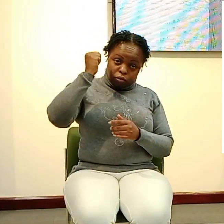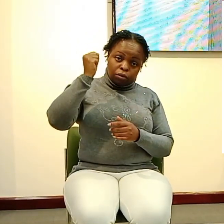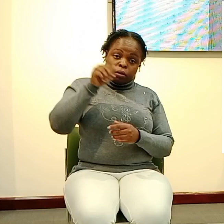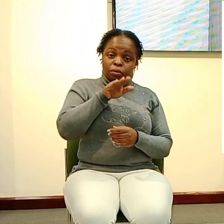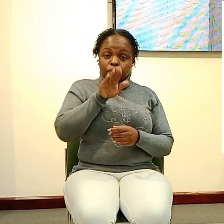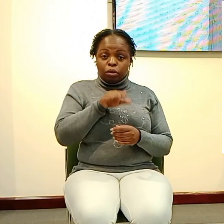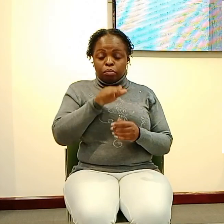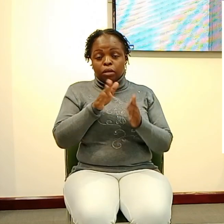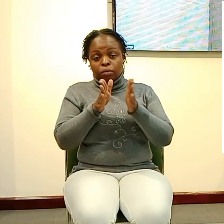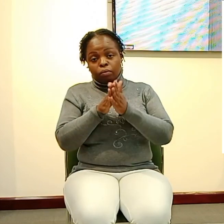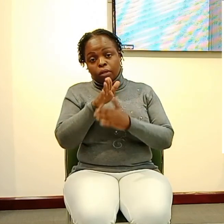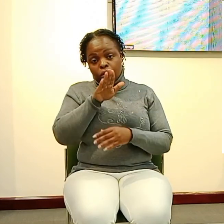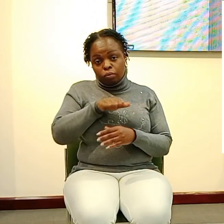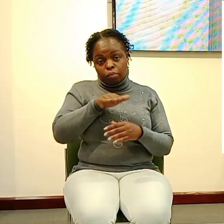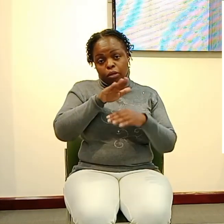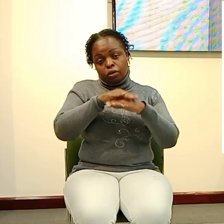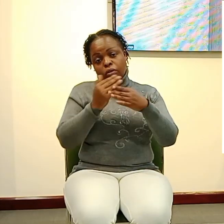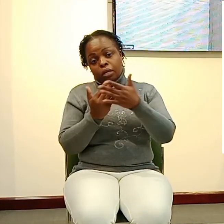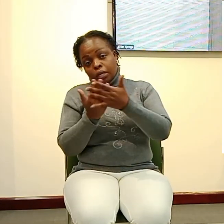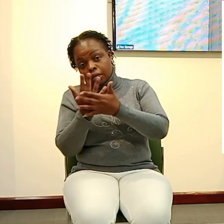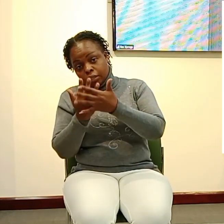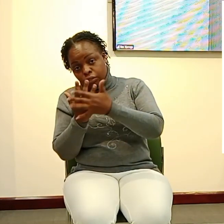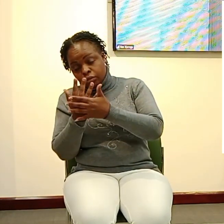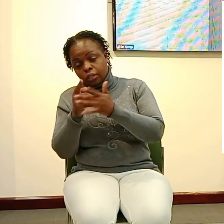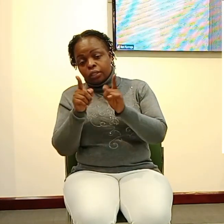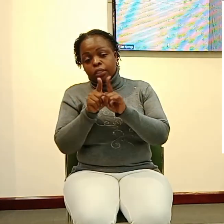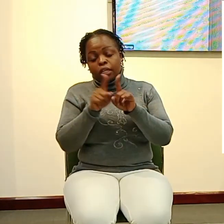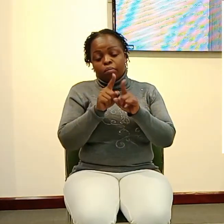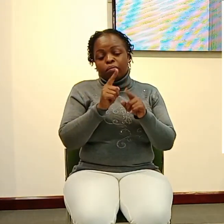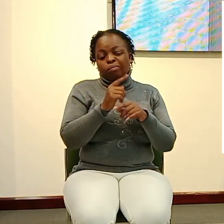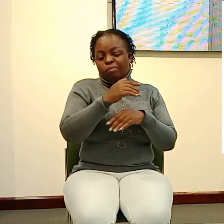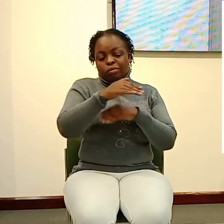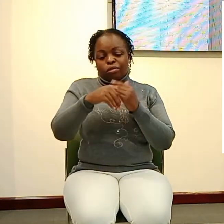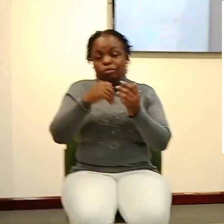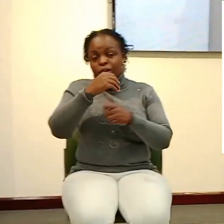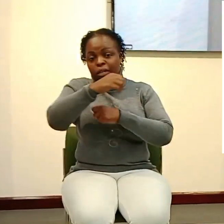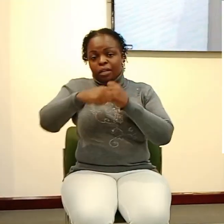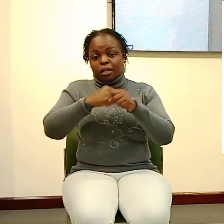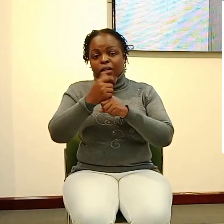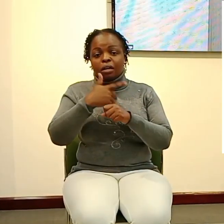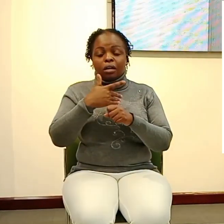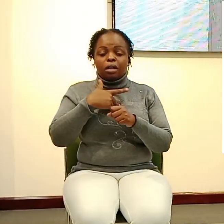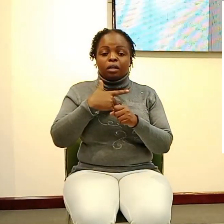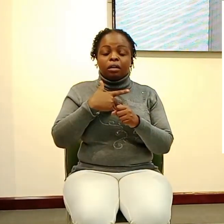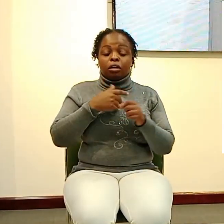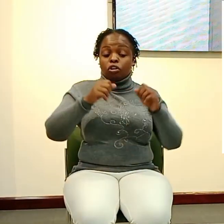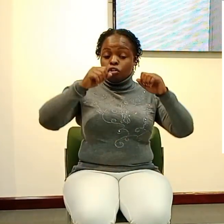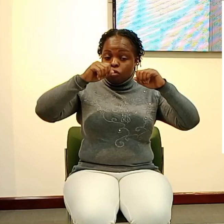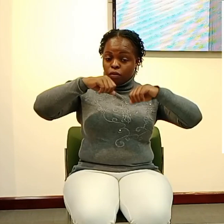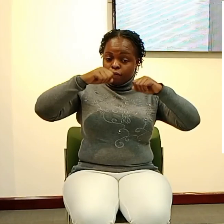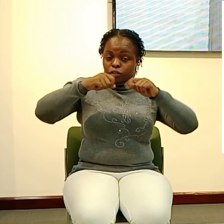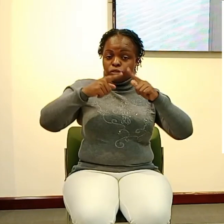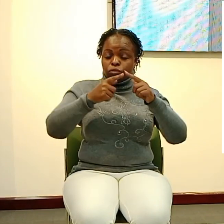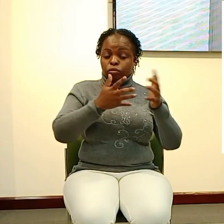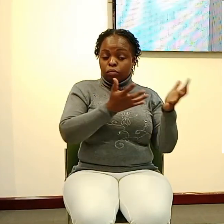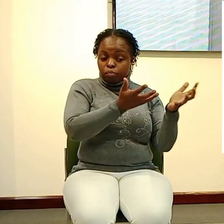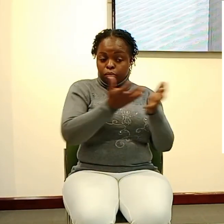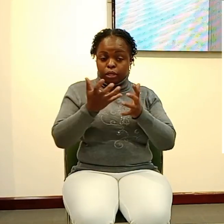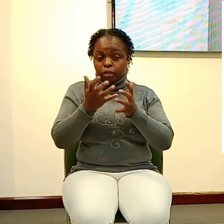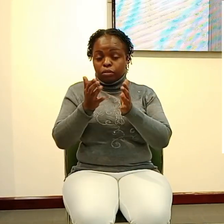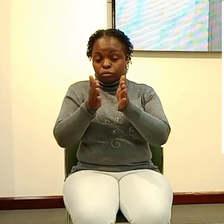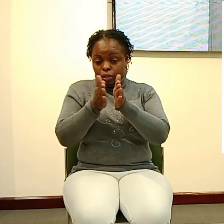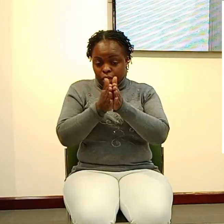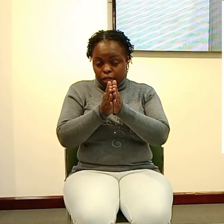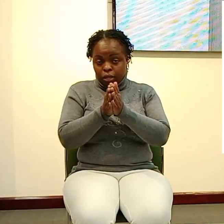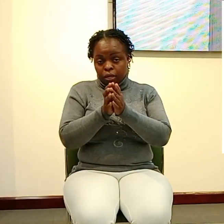women, with women on grassroots, and every year we had a convention to bring all together to see